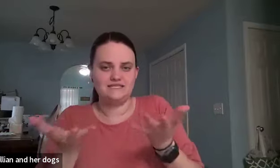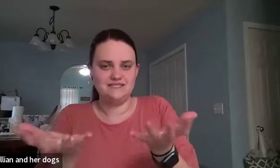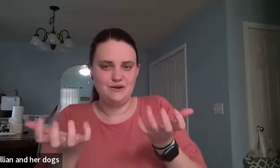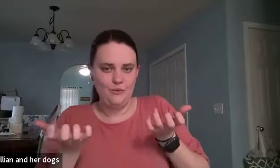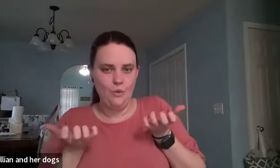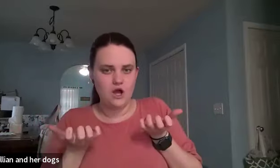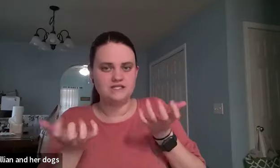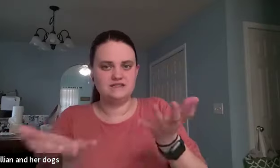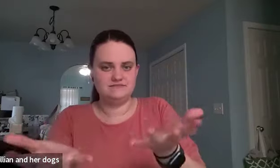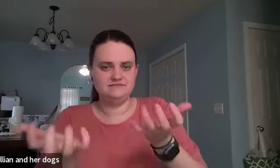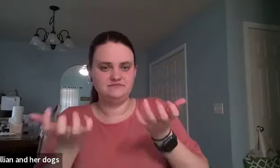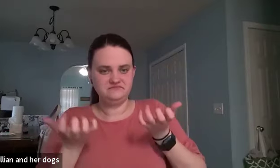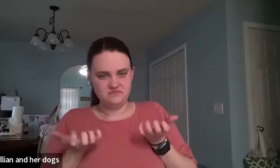want.